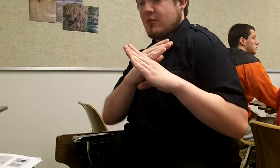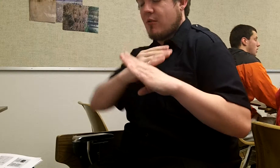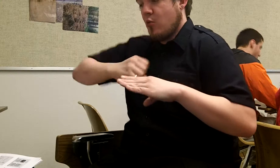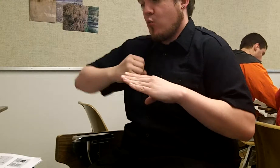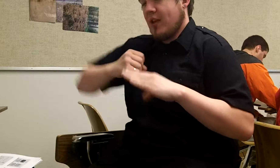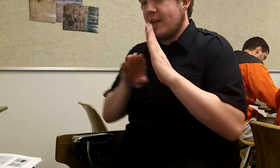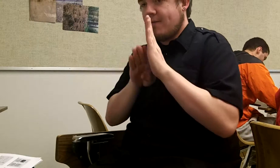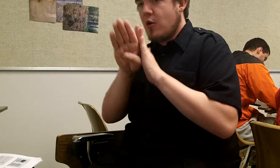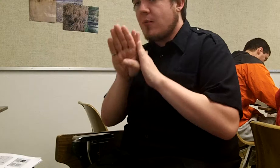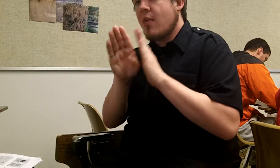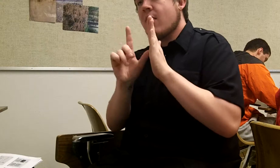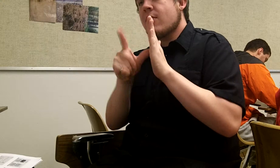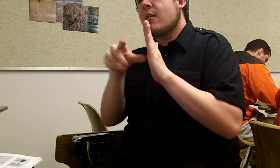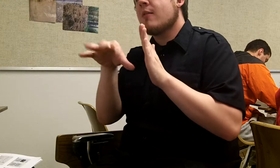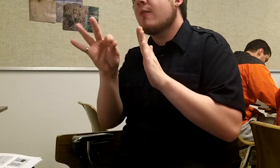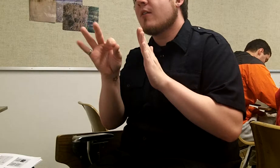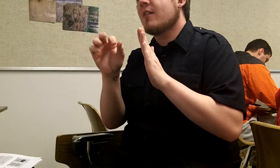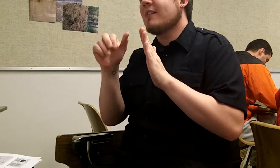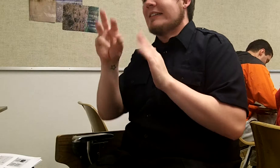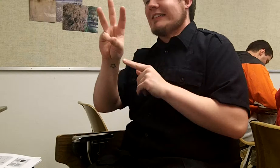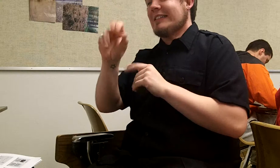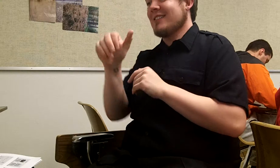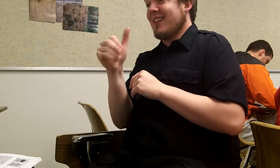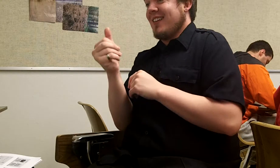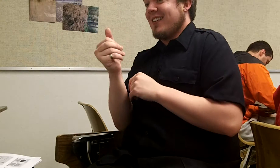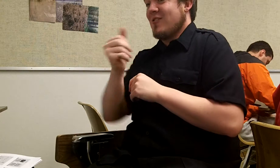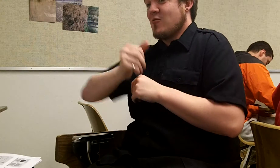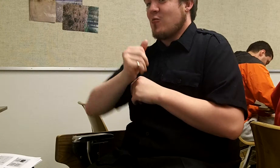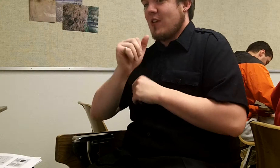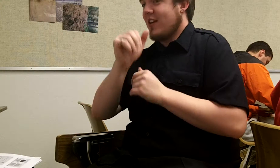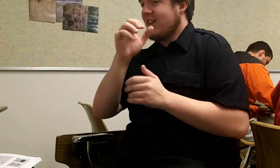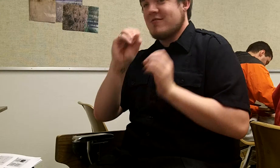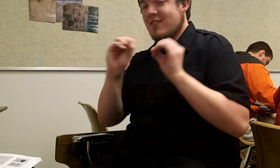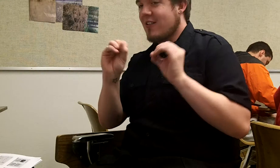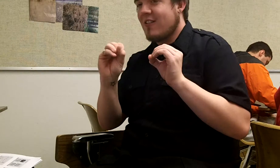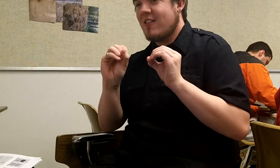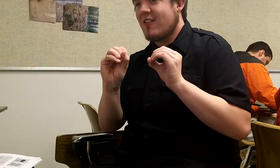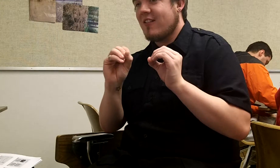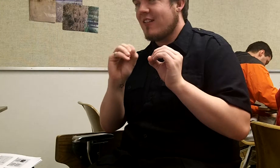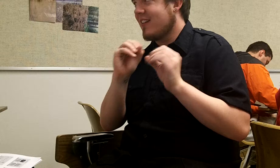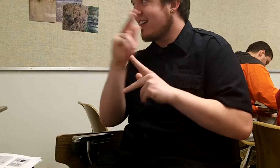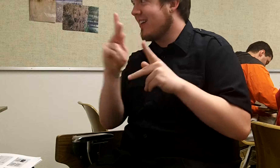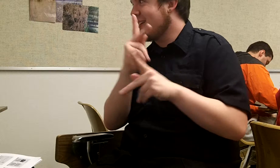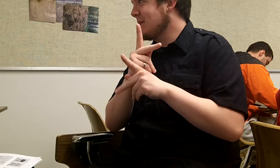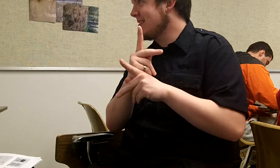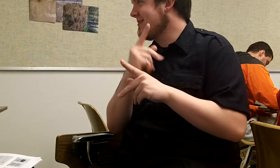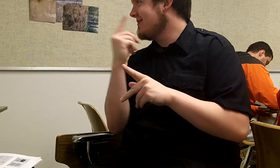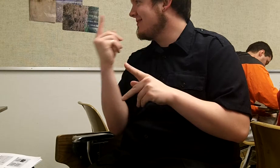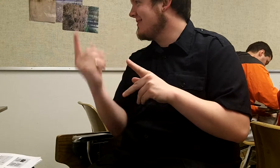later discovered there are actually 6 other wingless type genes in Drosophila. And then they looked for